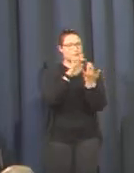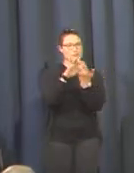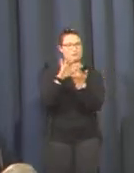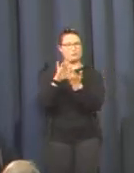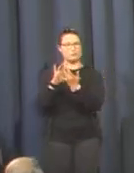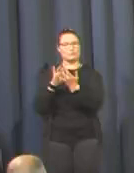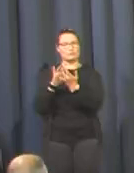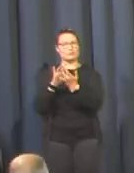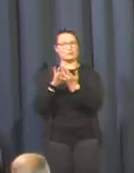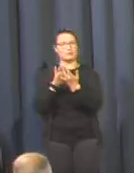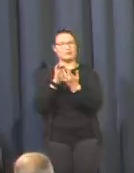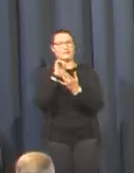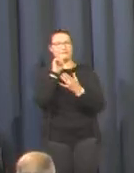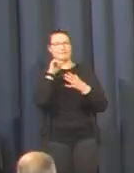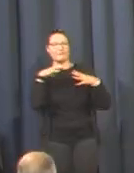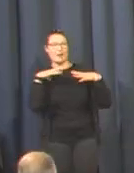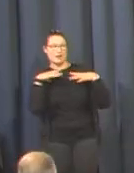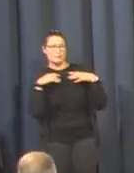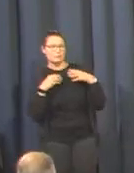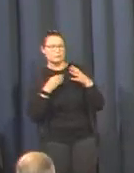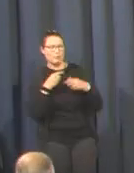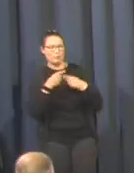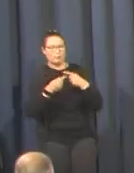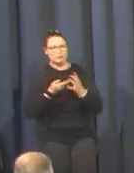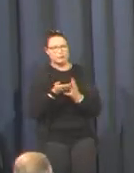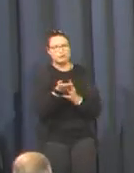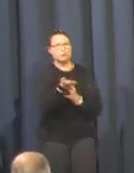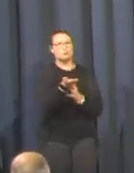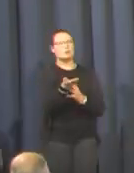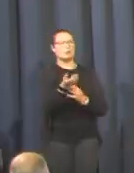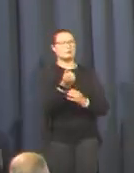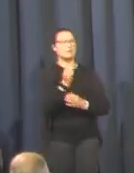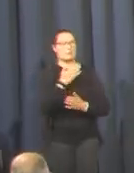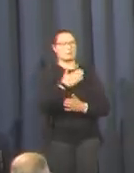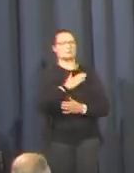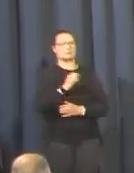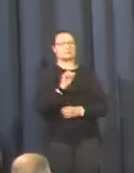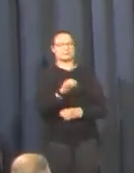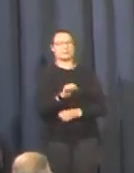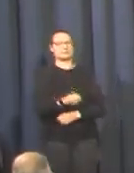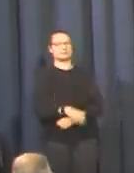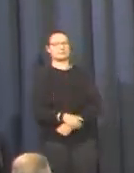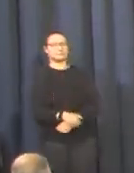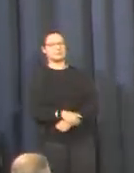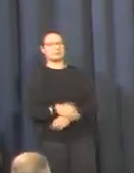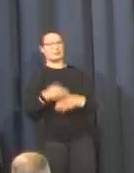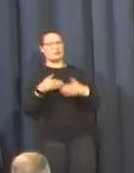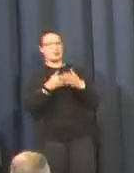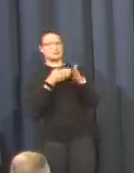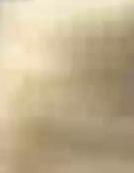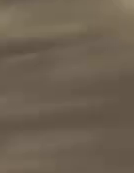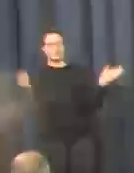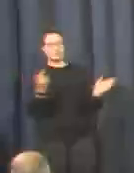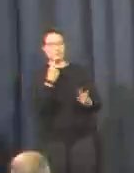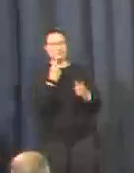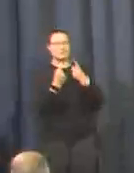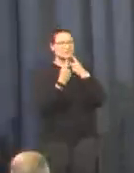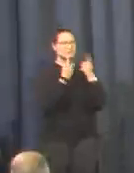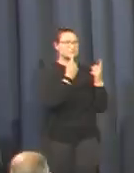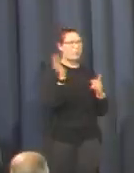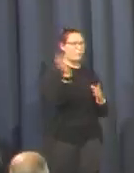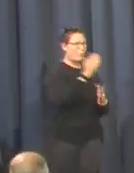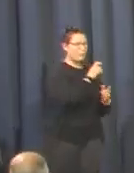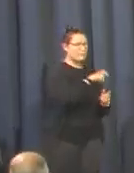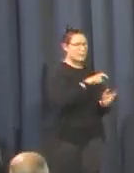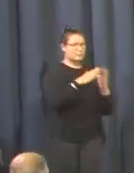a level of 0.24 or above. So that's another way. So there are general messages that everyone in the community should be doing. One of